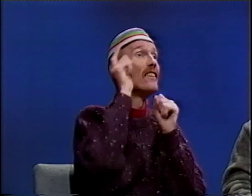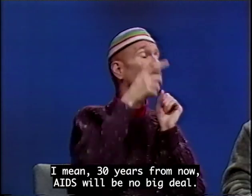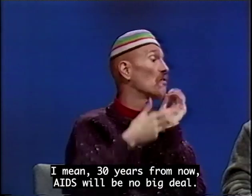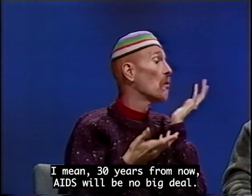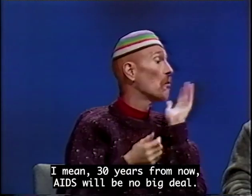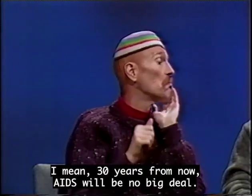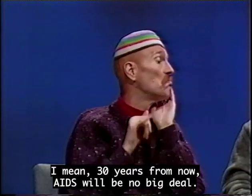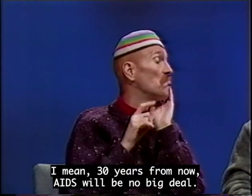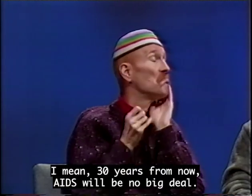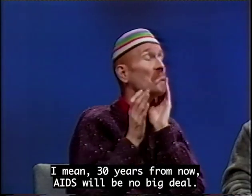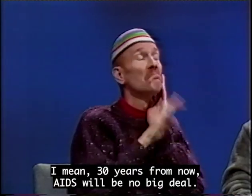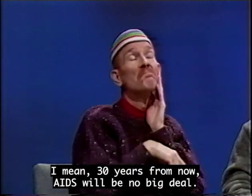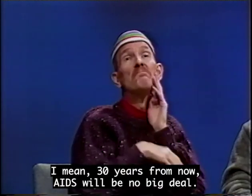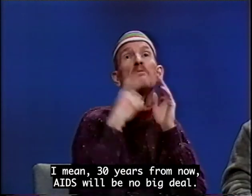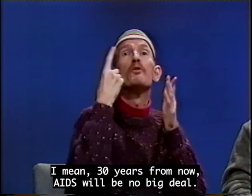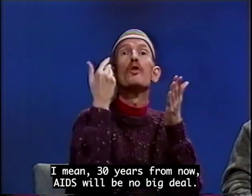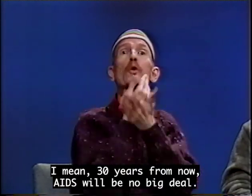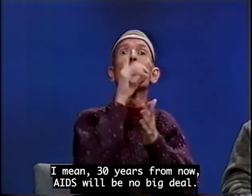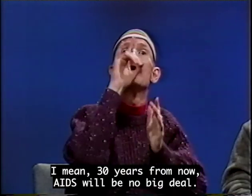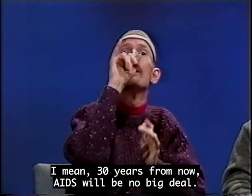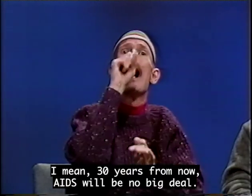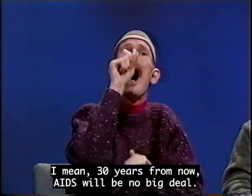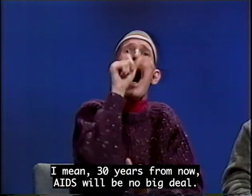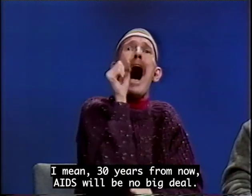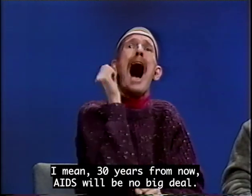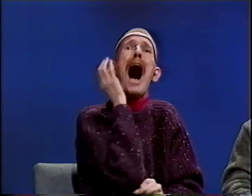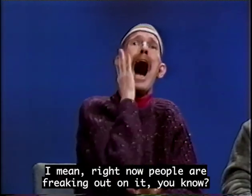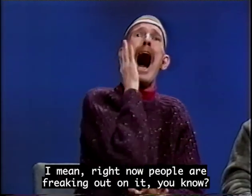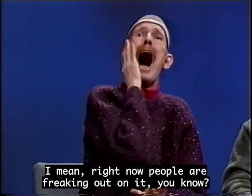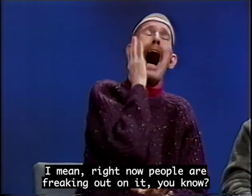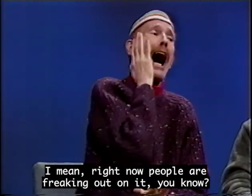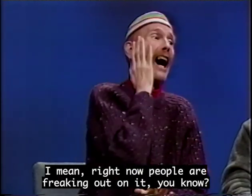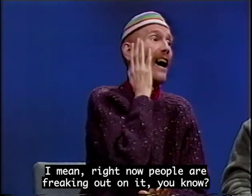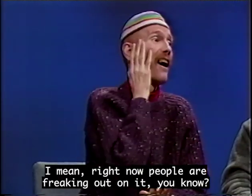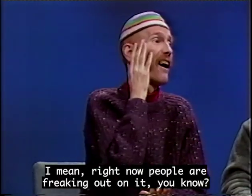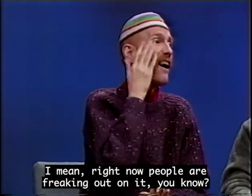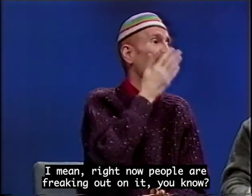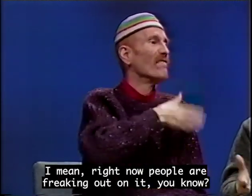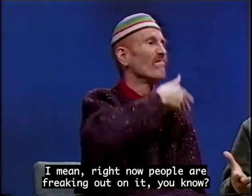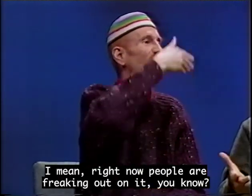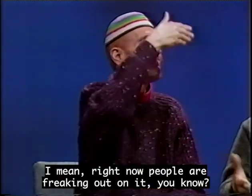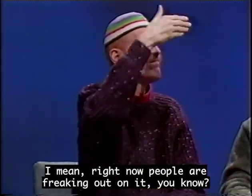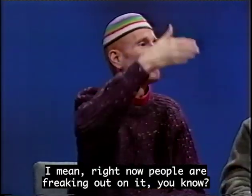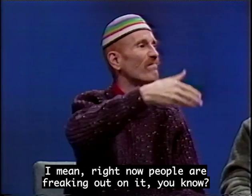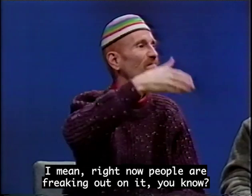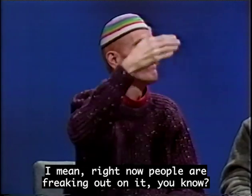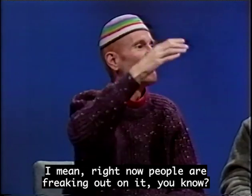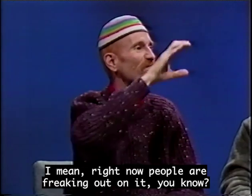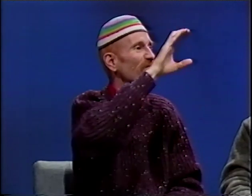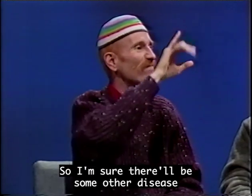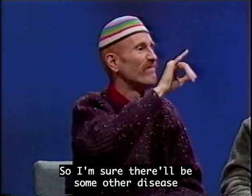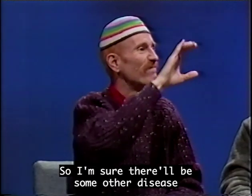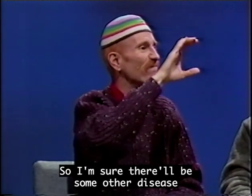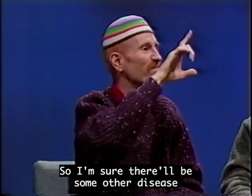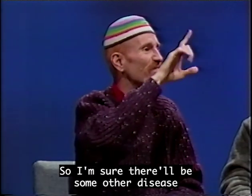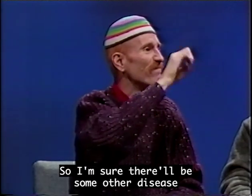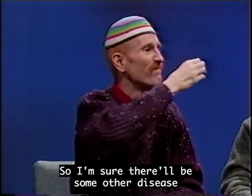I mean, 30 years from now, AIDS will be no big deal. I mean, right now, people are freaking out on it, you know? So I'm sure there'll be some